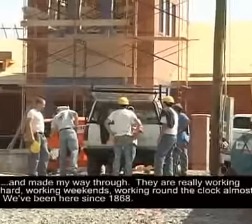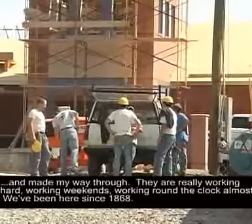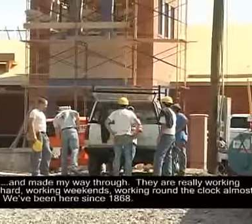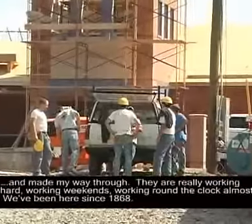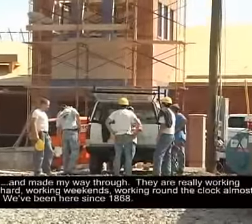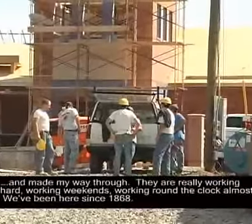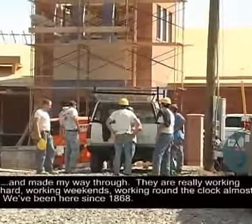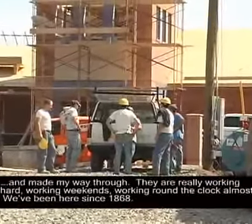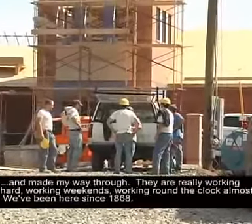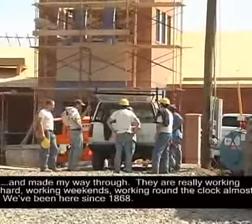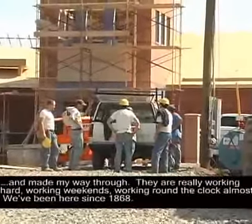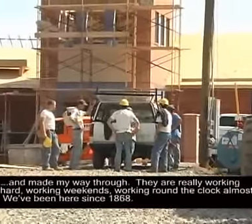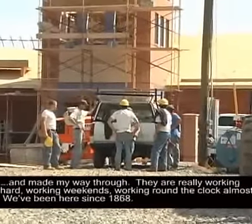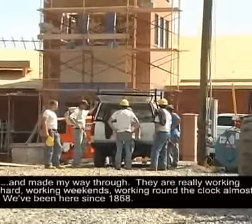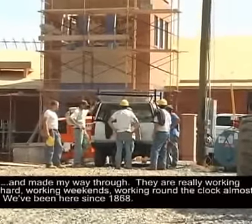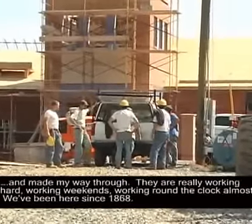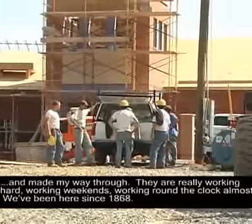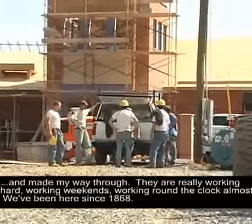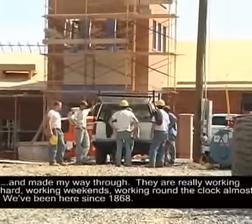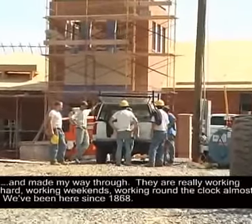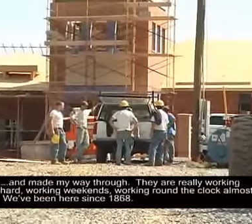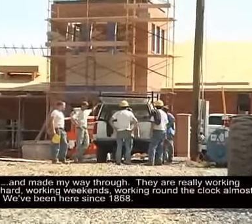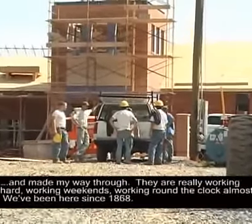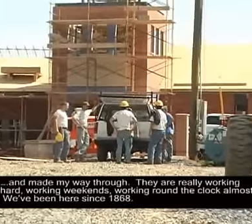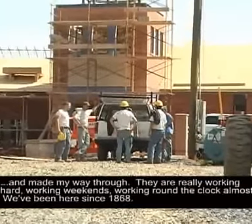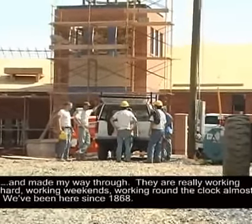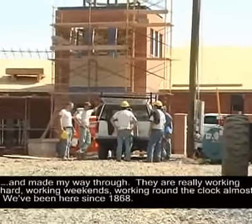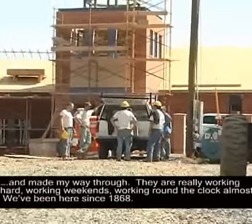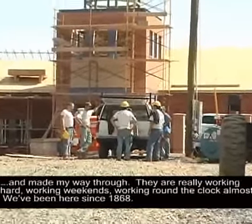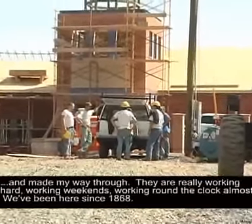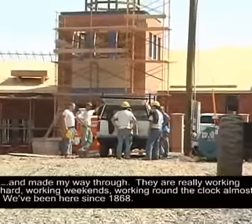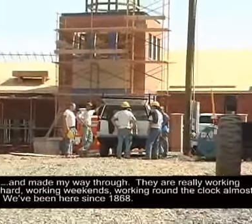my way through. They're really working hard, working weekends, working round the clock almost.